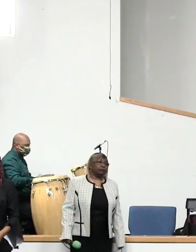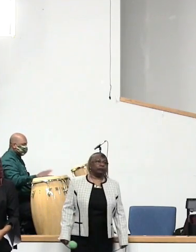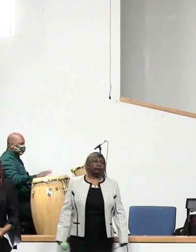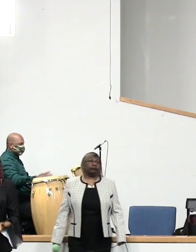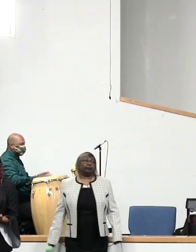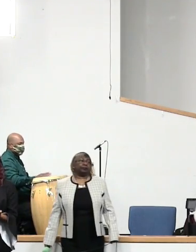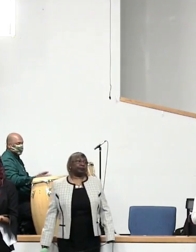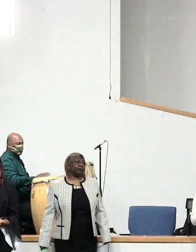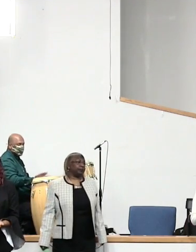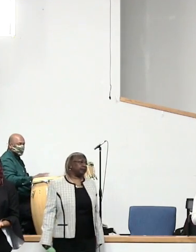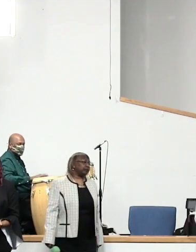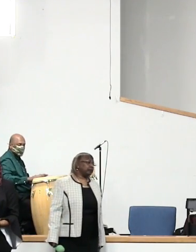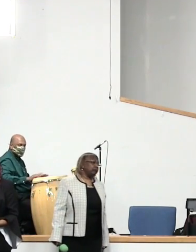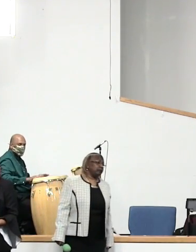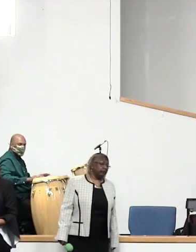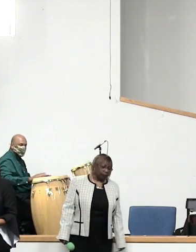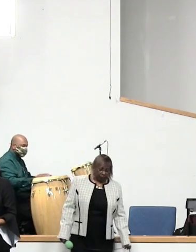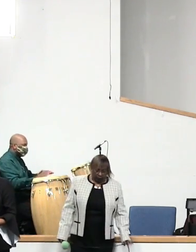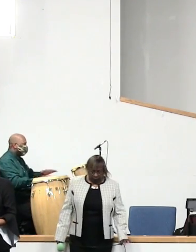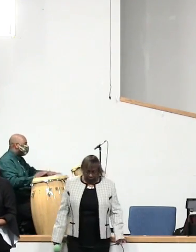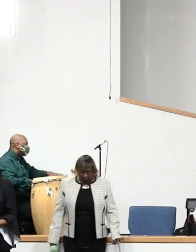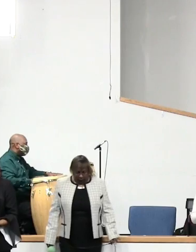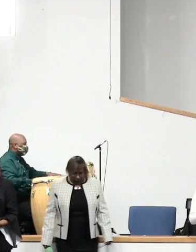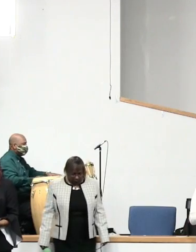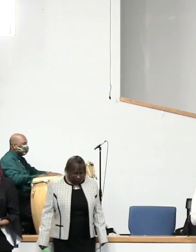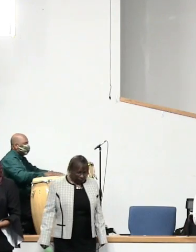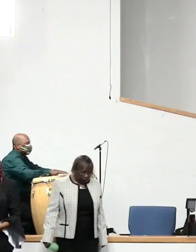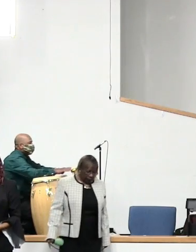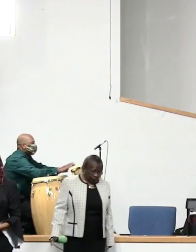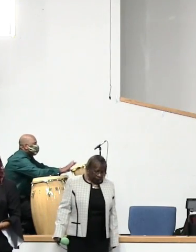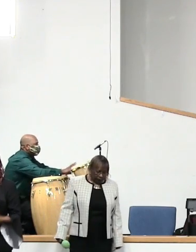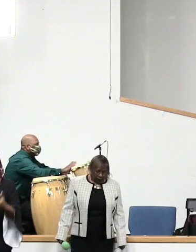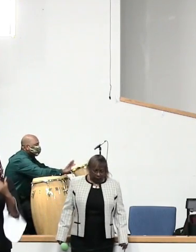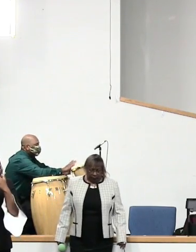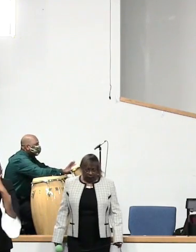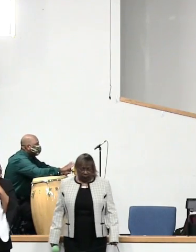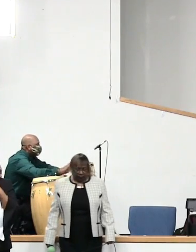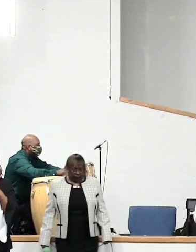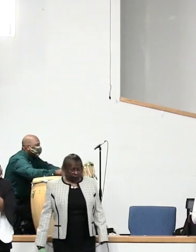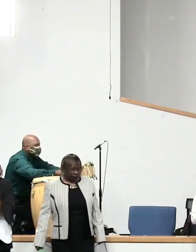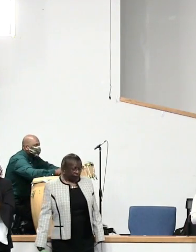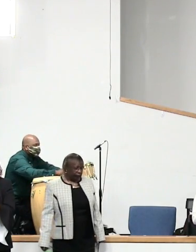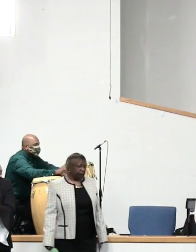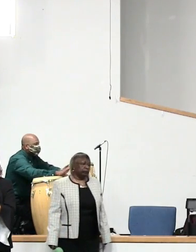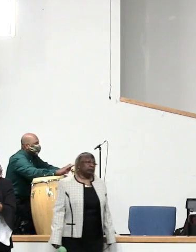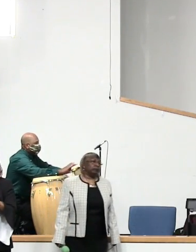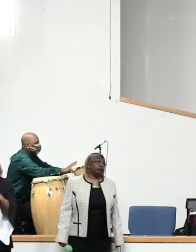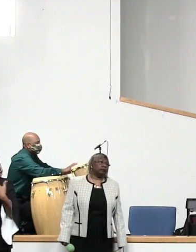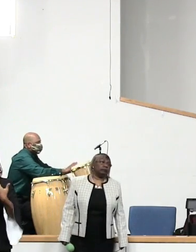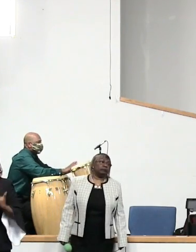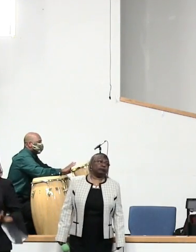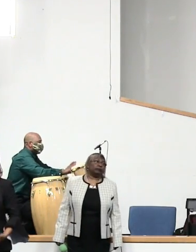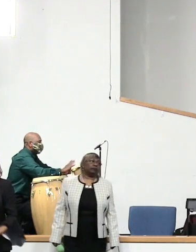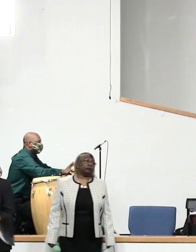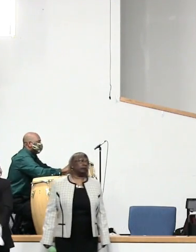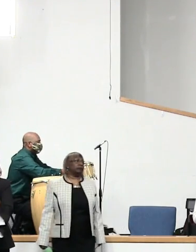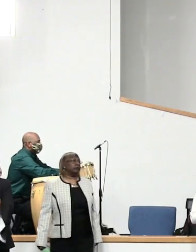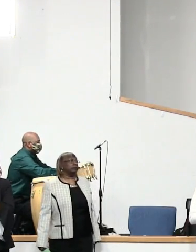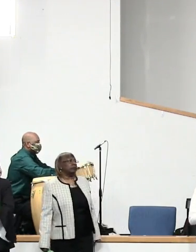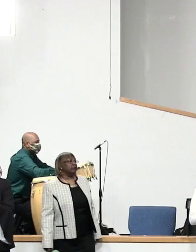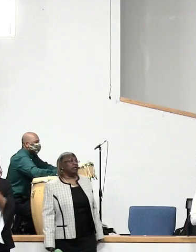Lord of glory, you have called me